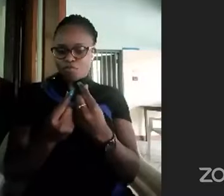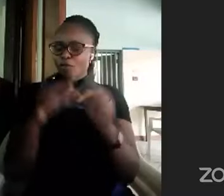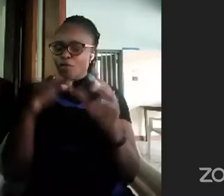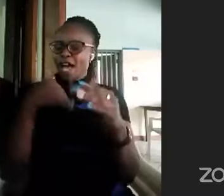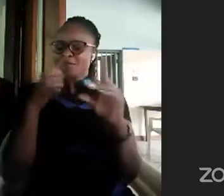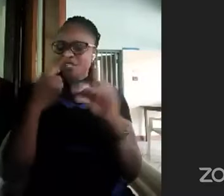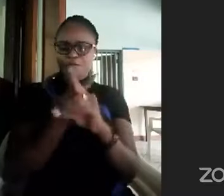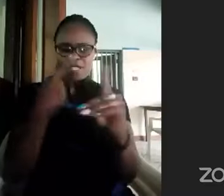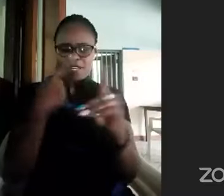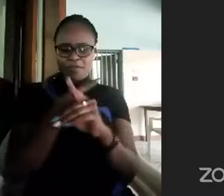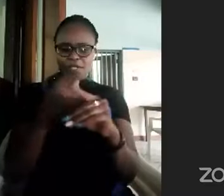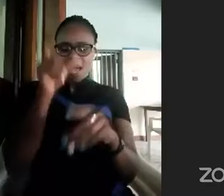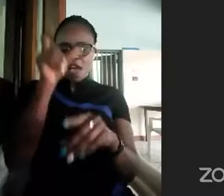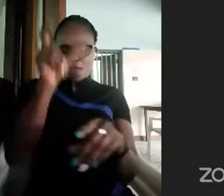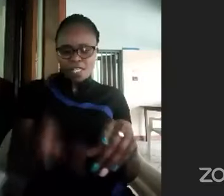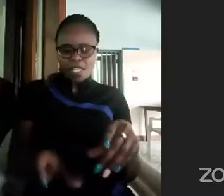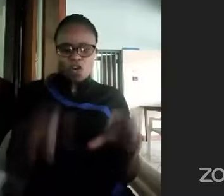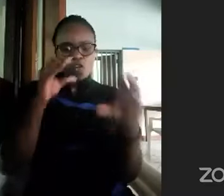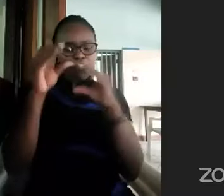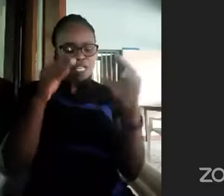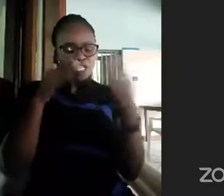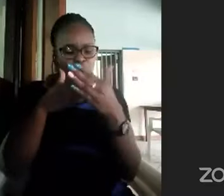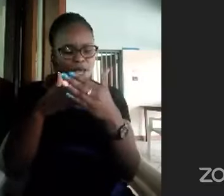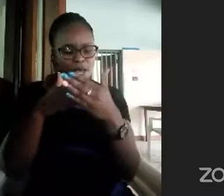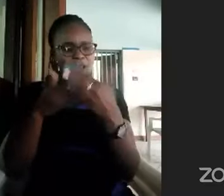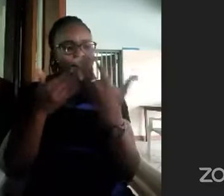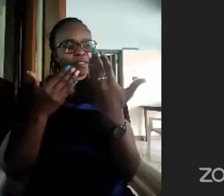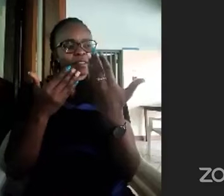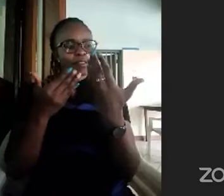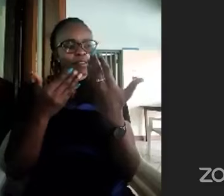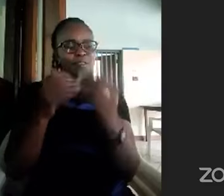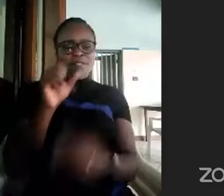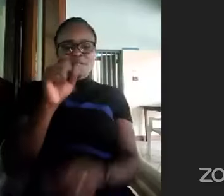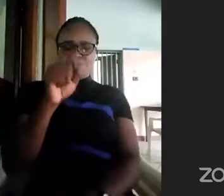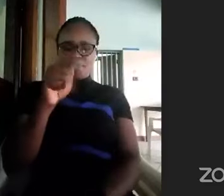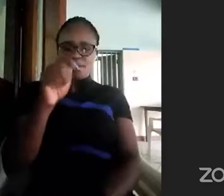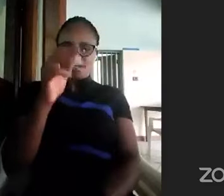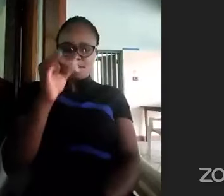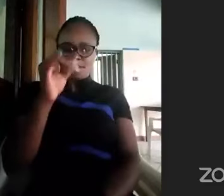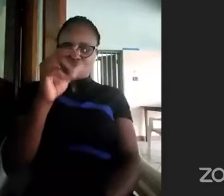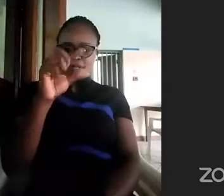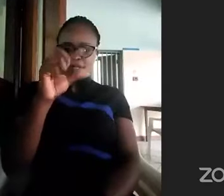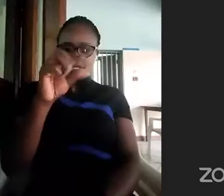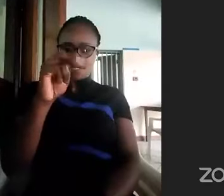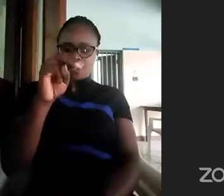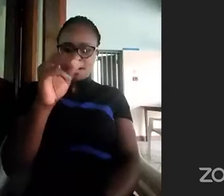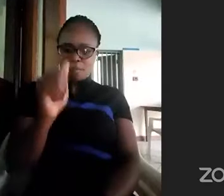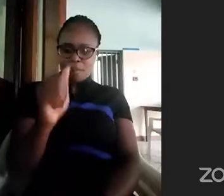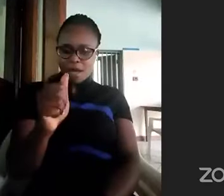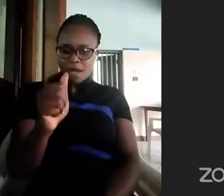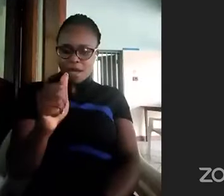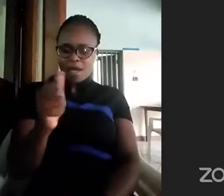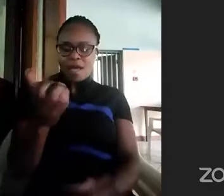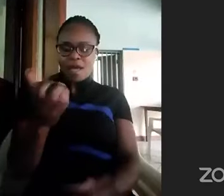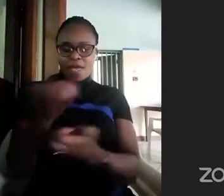we have limited information about sexual reproductive health, we have economic barriers that have been barring them from